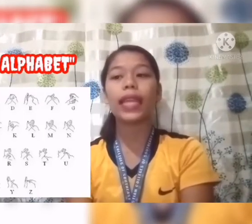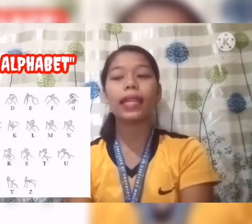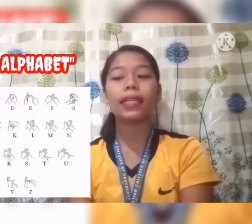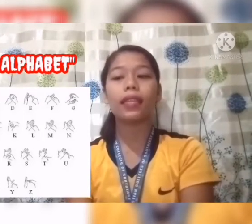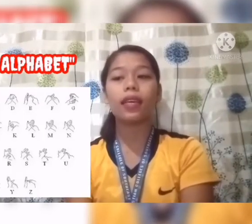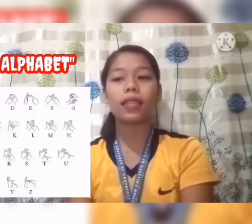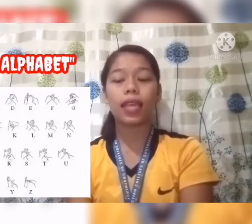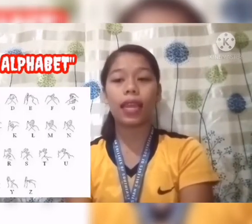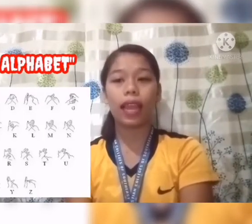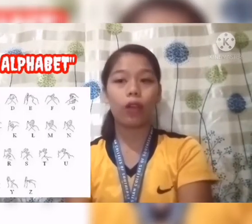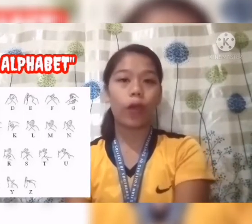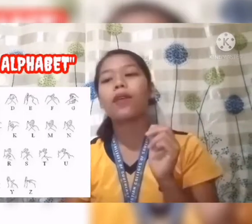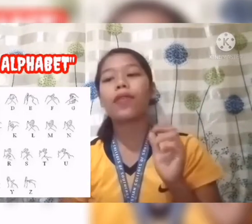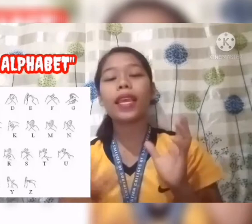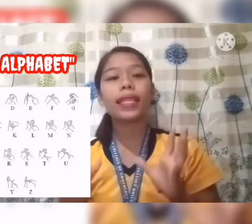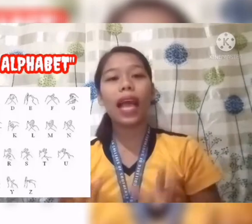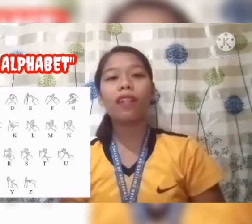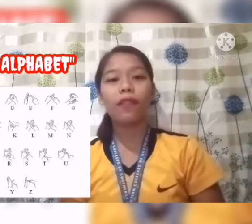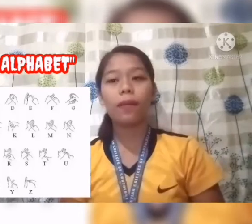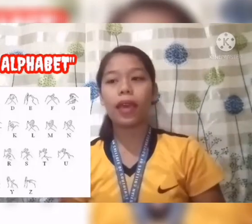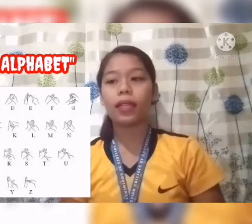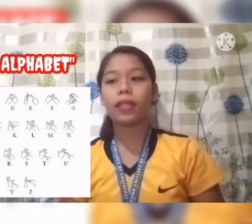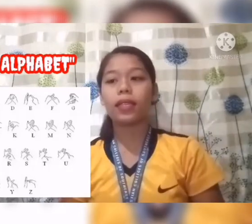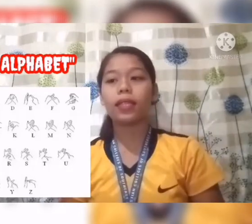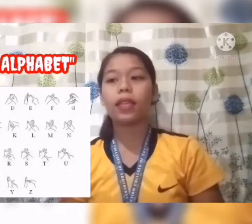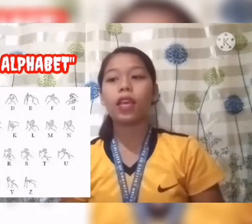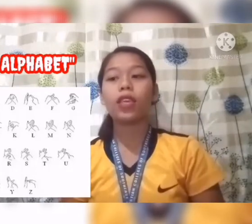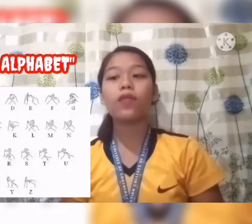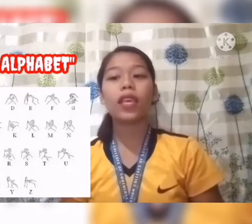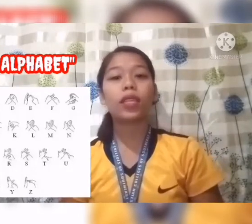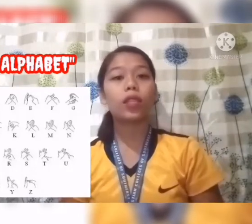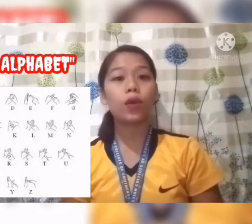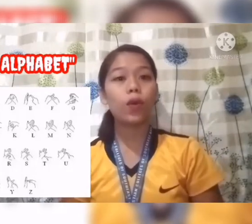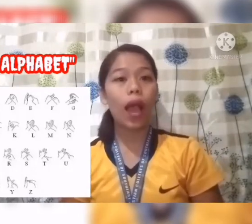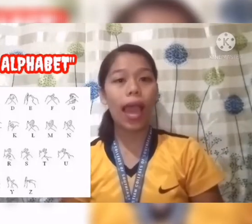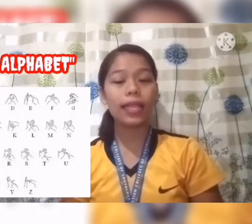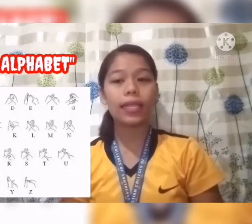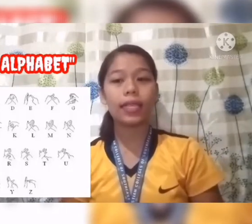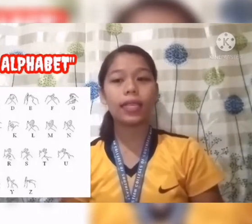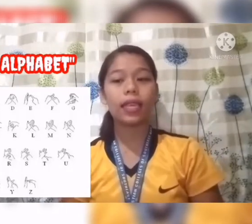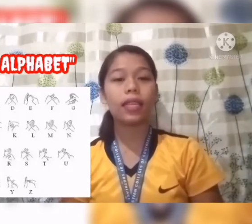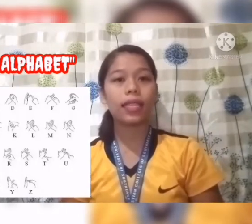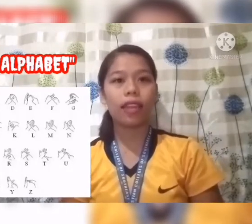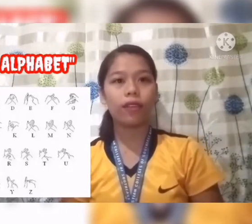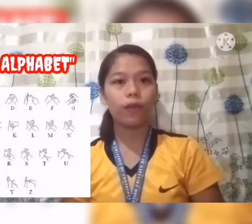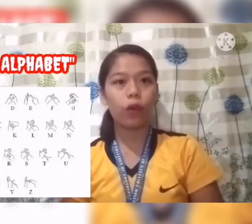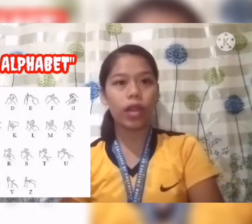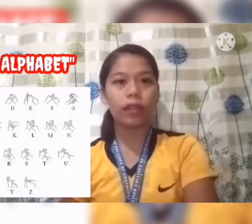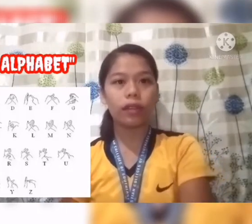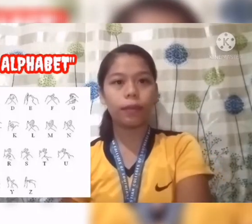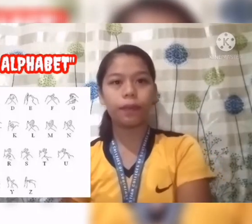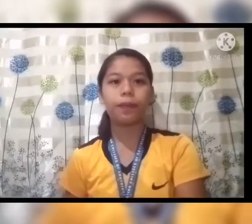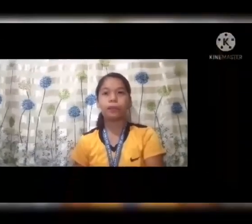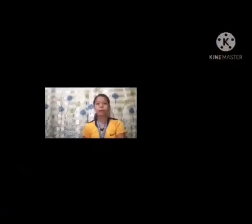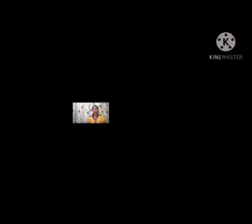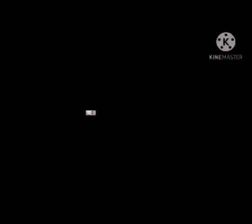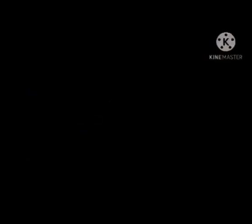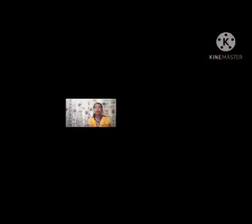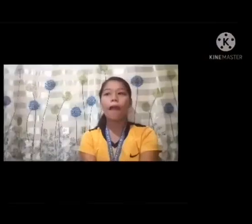Zealand Sign Language. This alphabet uses two hands instead of one.